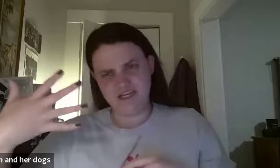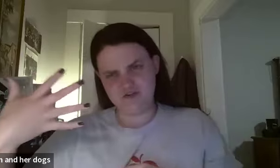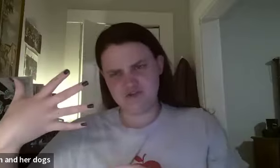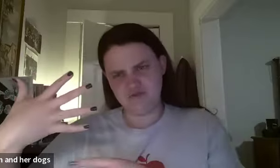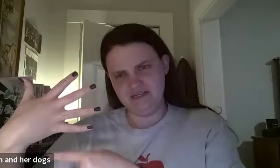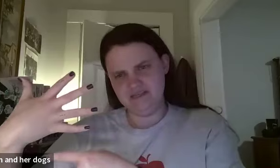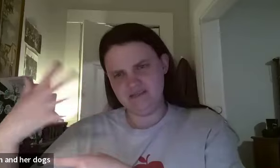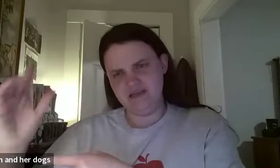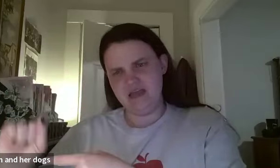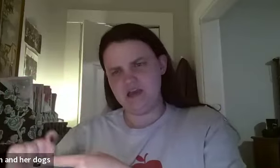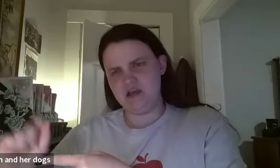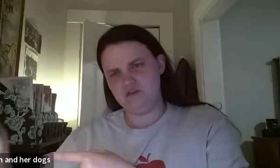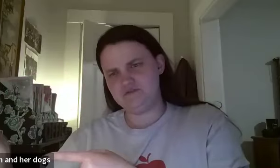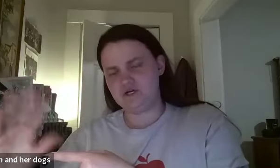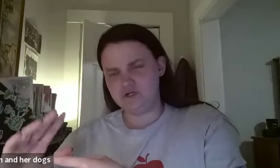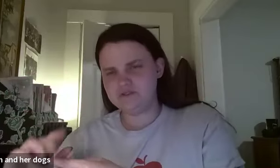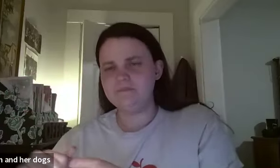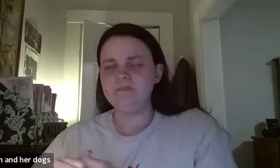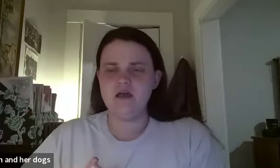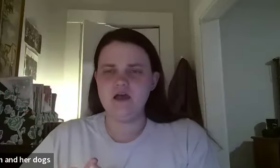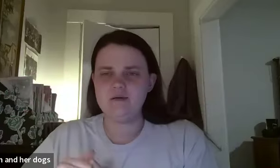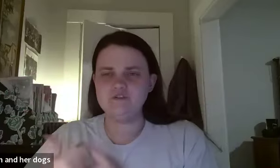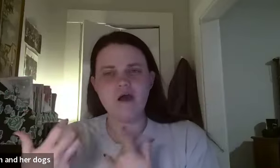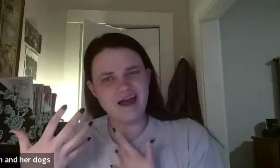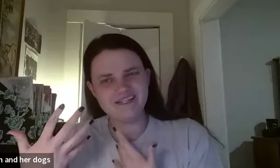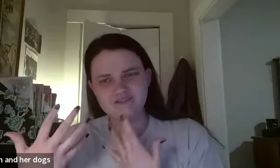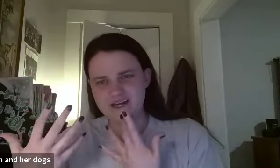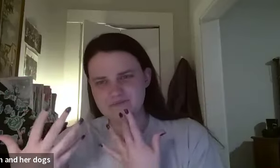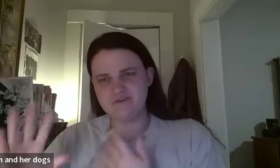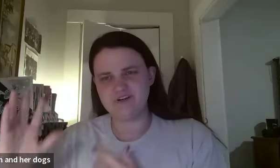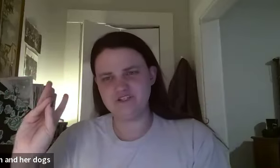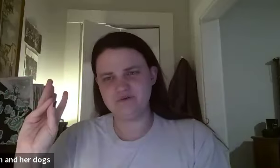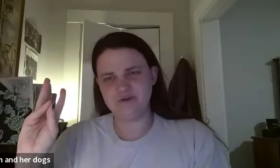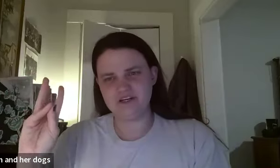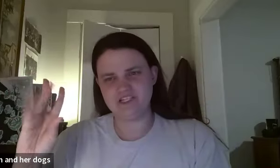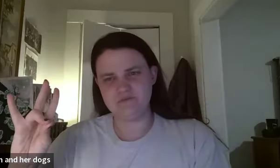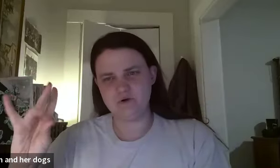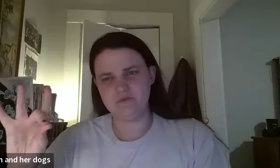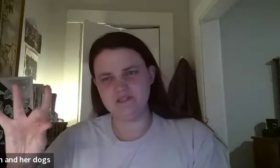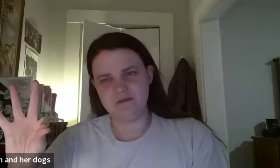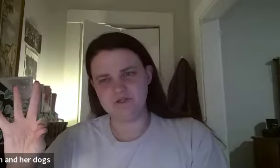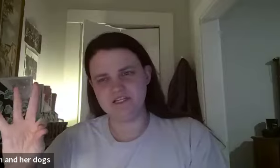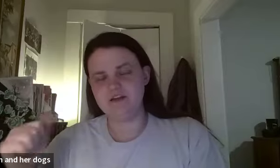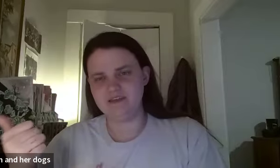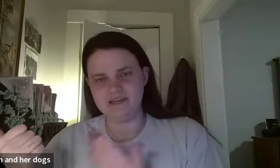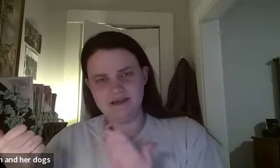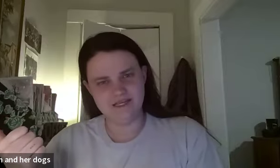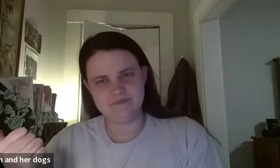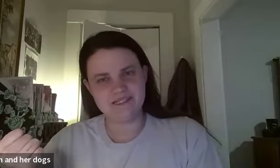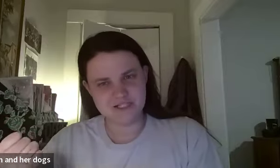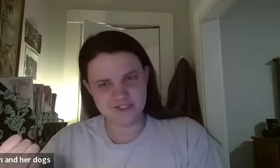and here's your list, and now you've turned. So I do kind of prefer to do it where I just keep going with the numbers here. I think it kind of keeps it